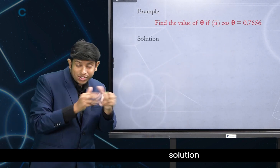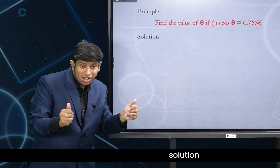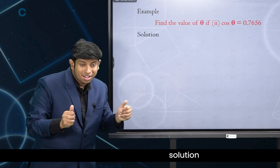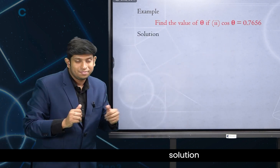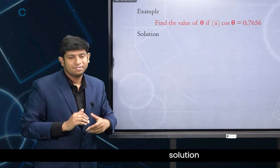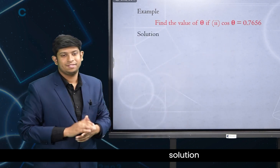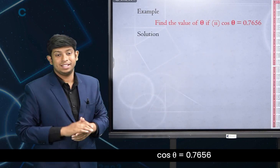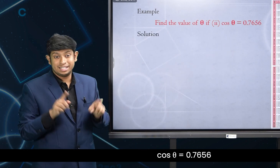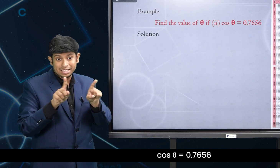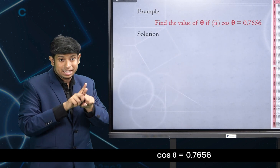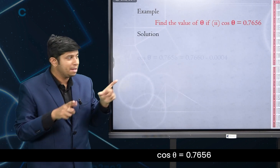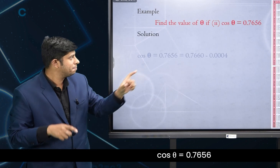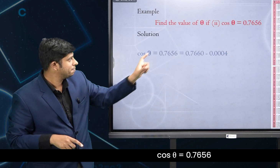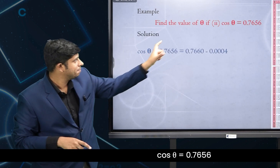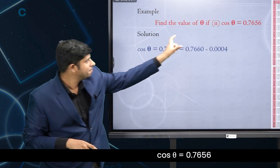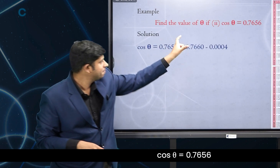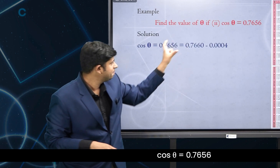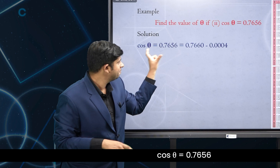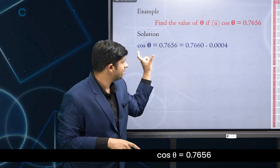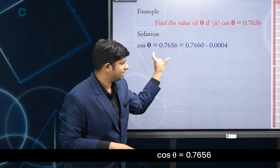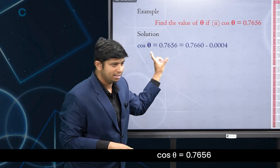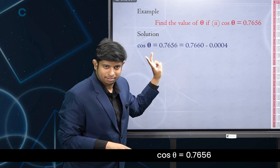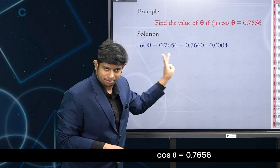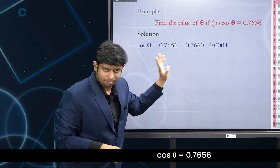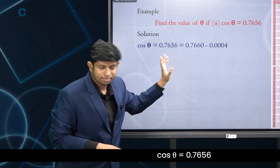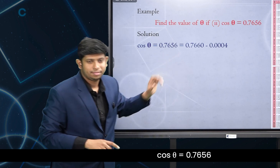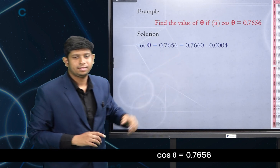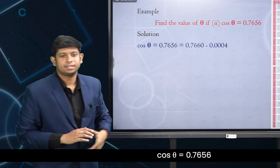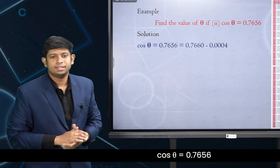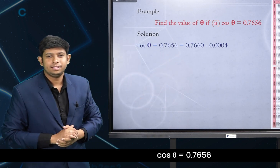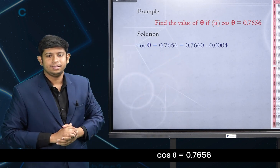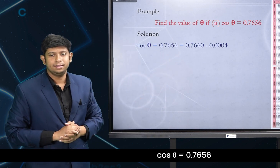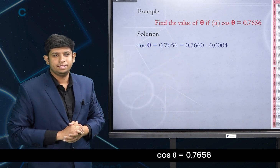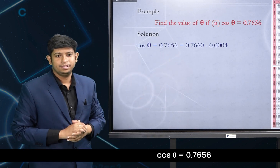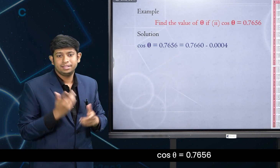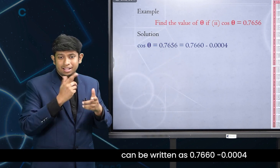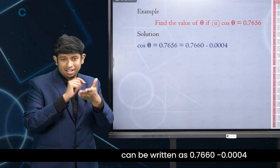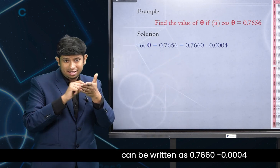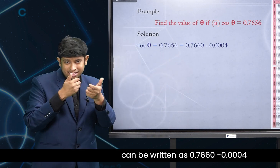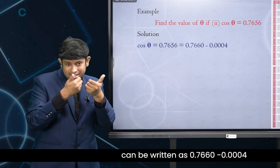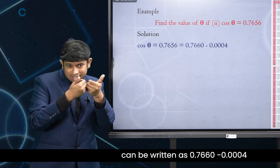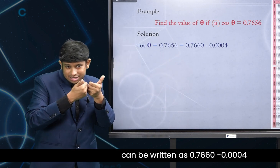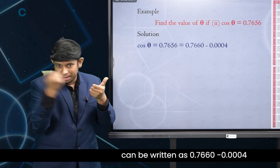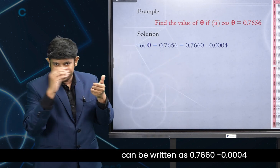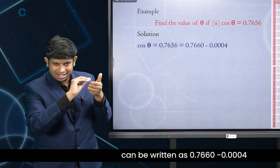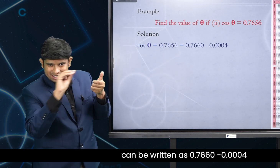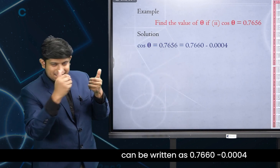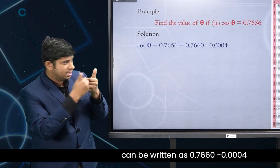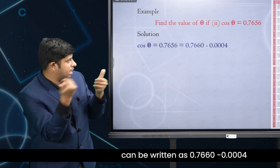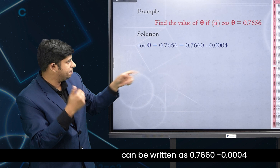Solution: cos theta is equal to 0.7656 can be written as